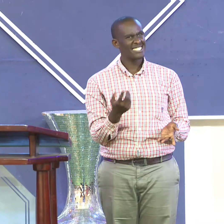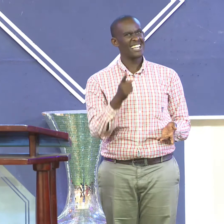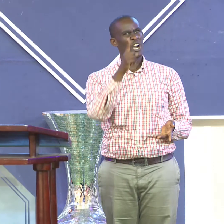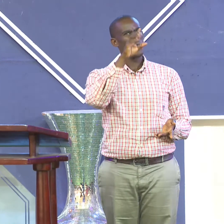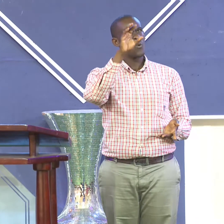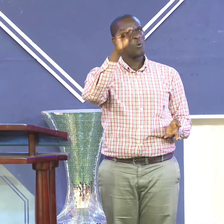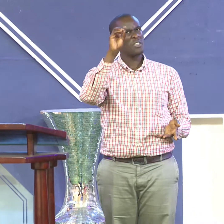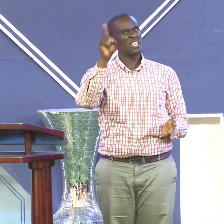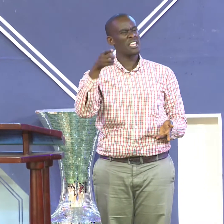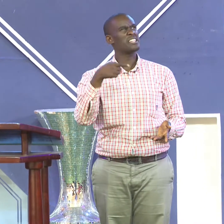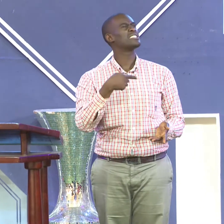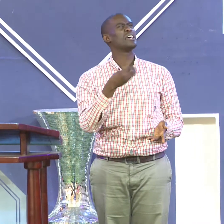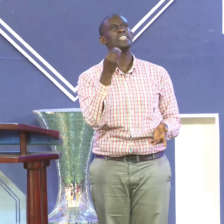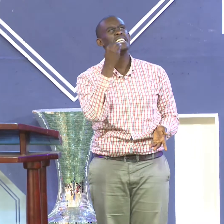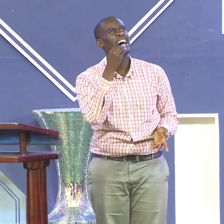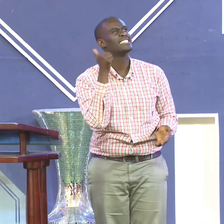earn